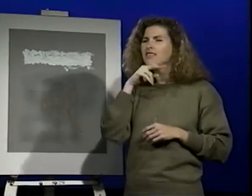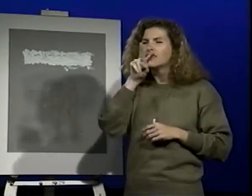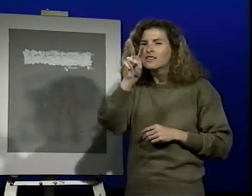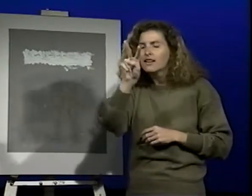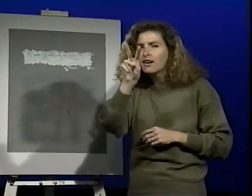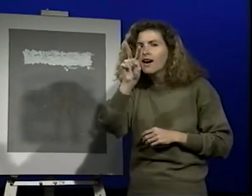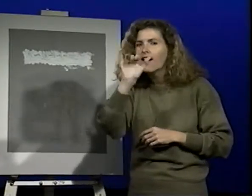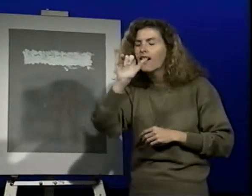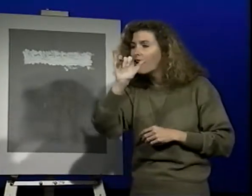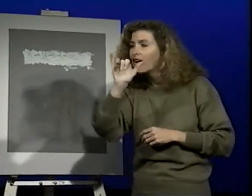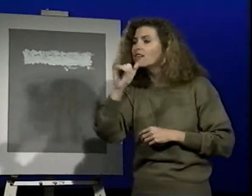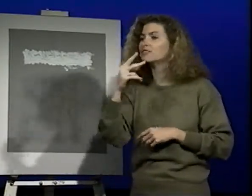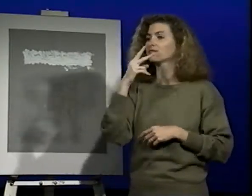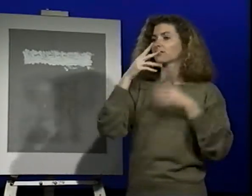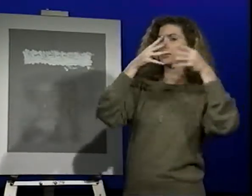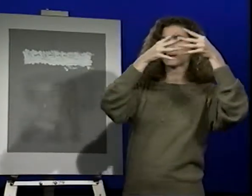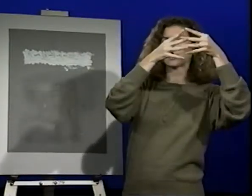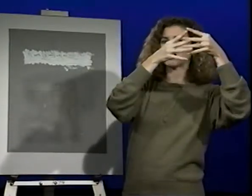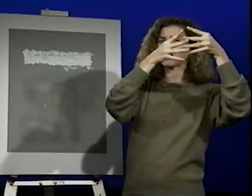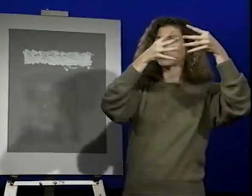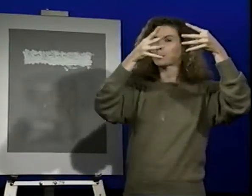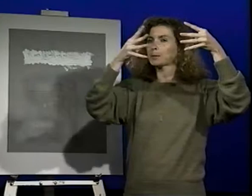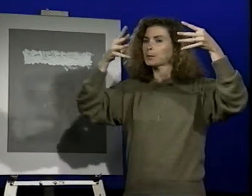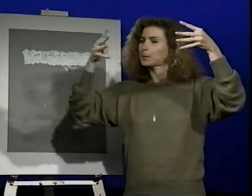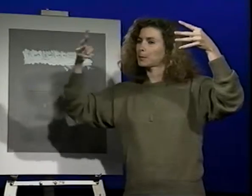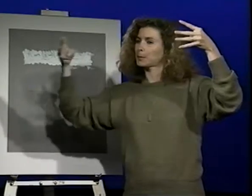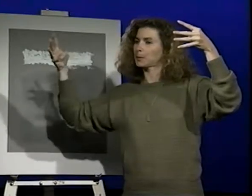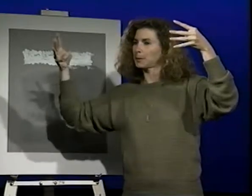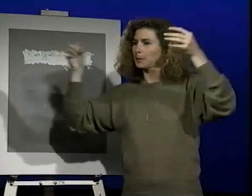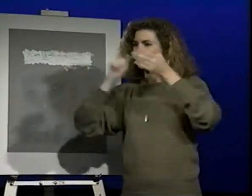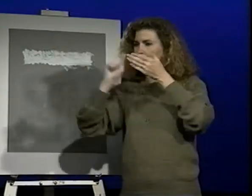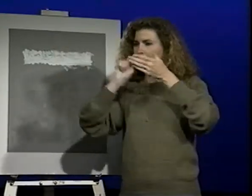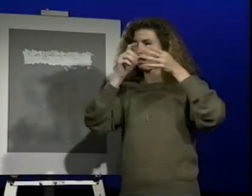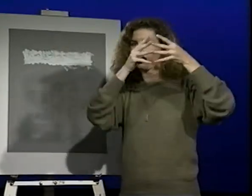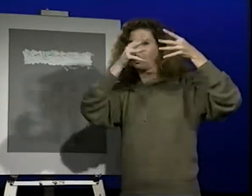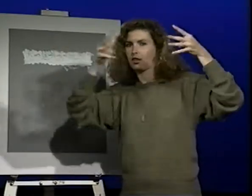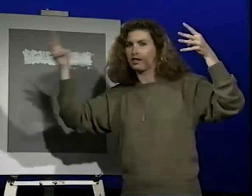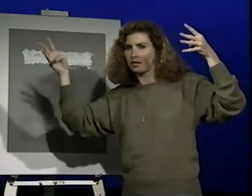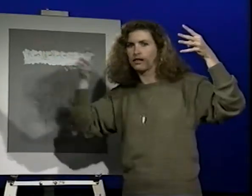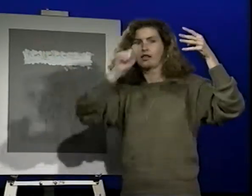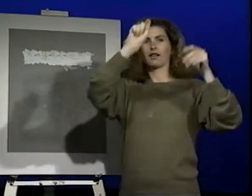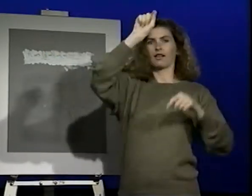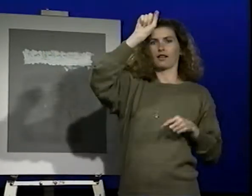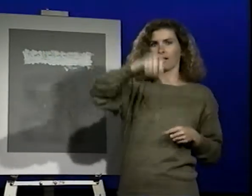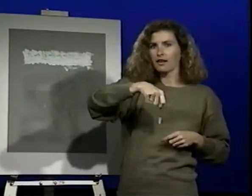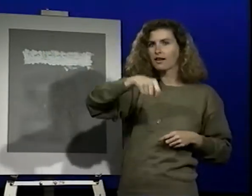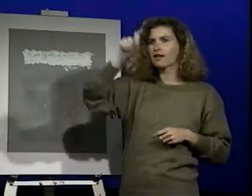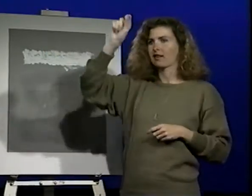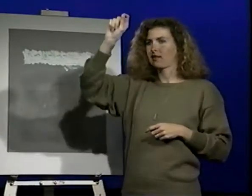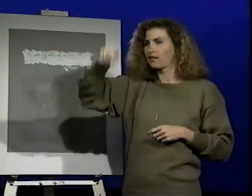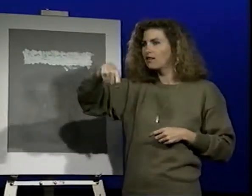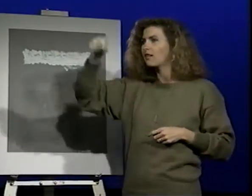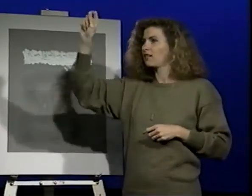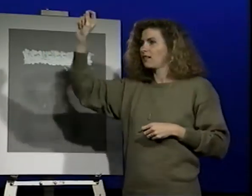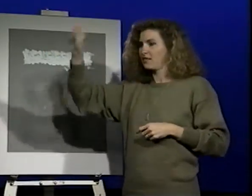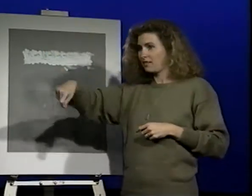color. When I looked closer, I saw that there was actually what looked to be